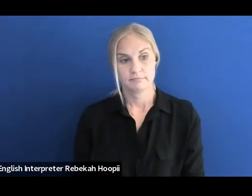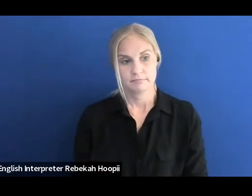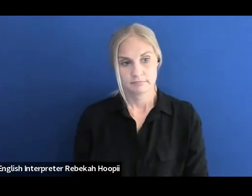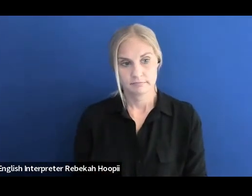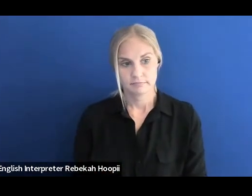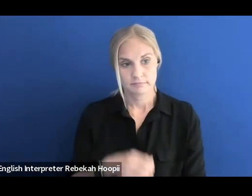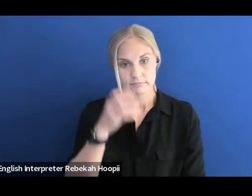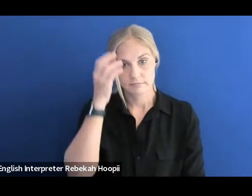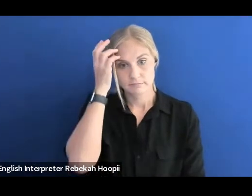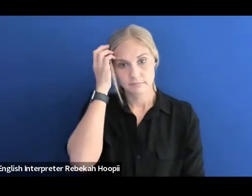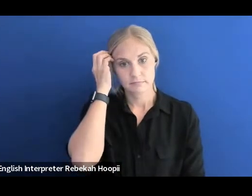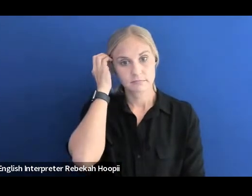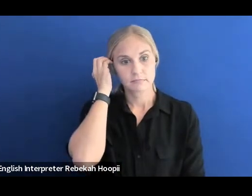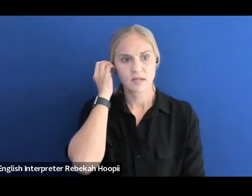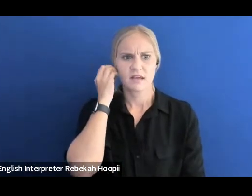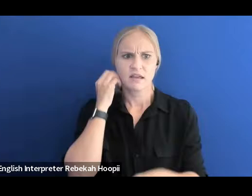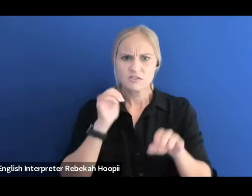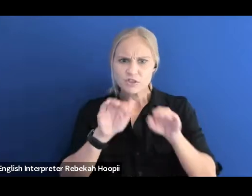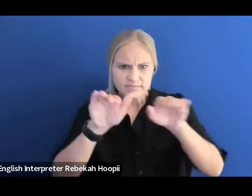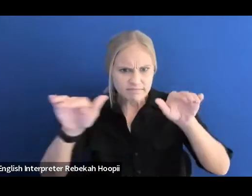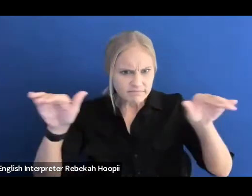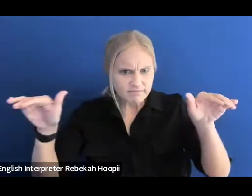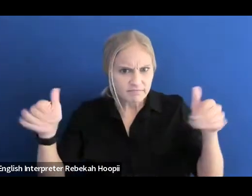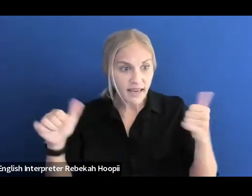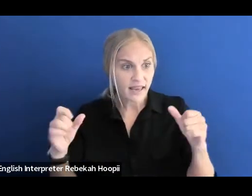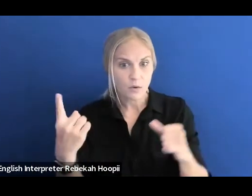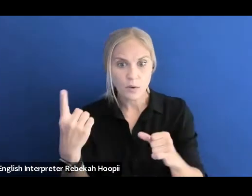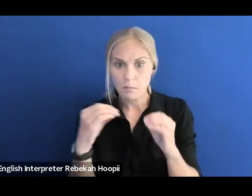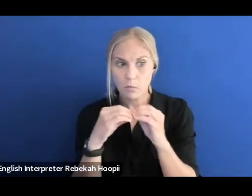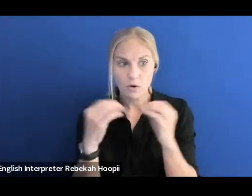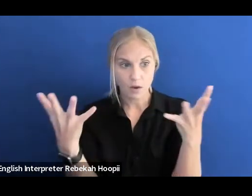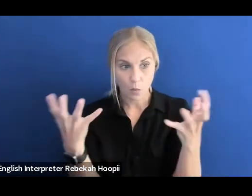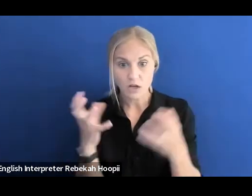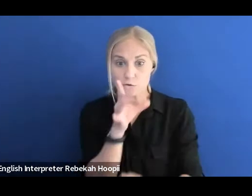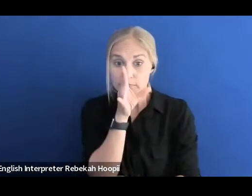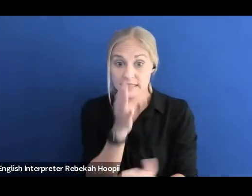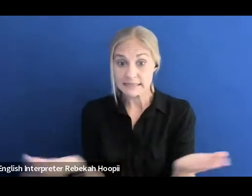Just, sir, for the mind, is there anyone else that will want to go again?